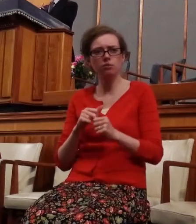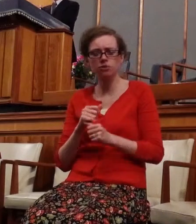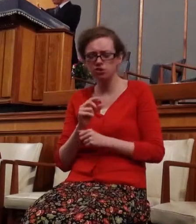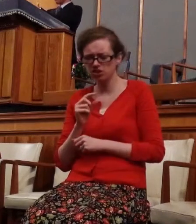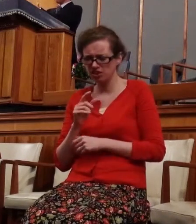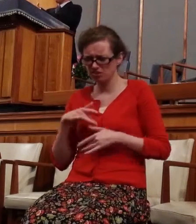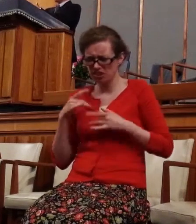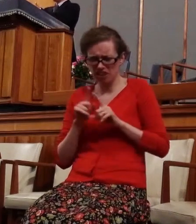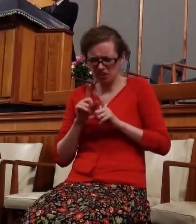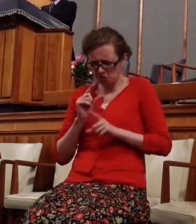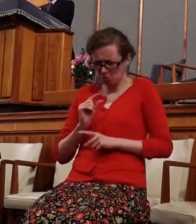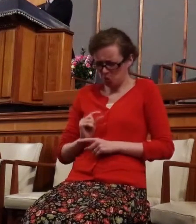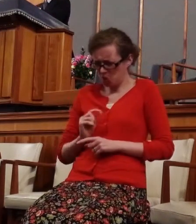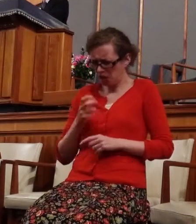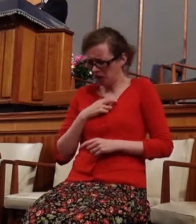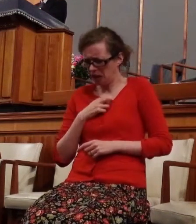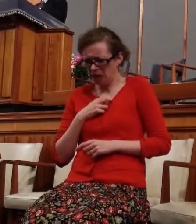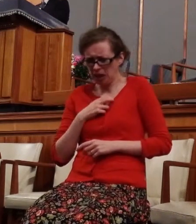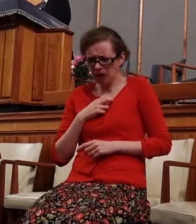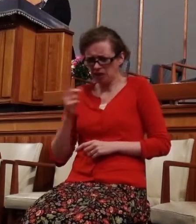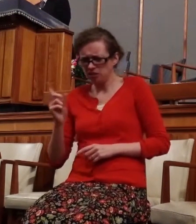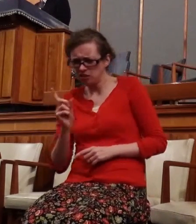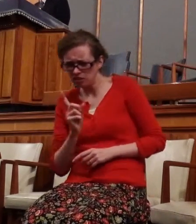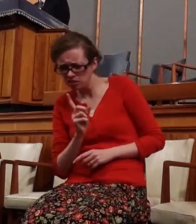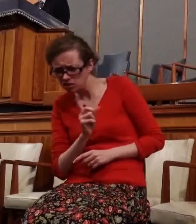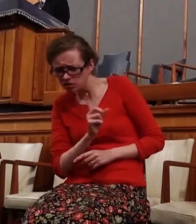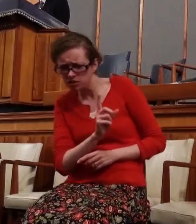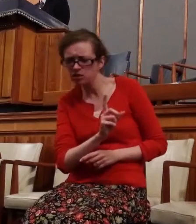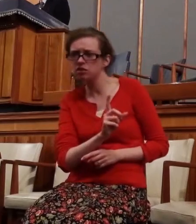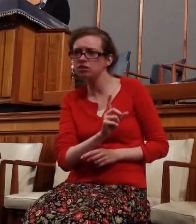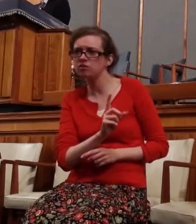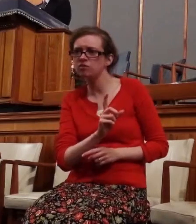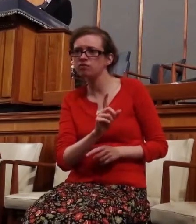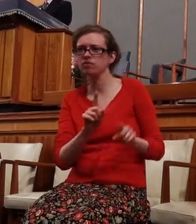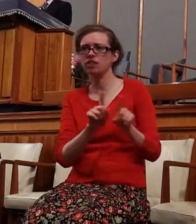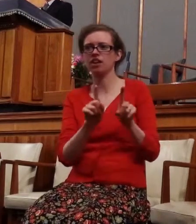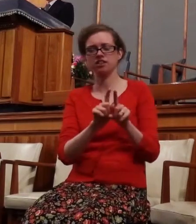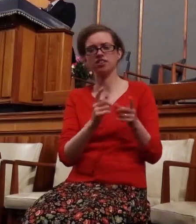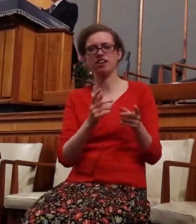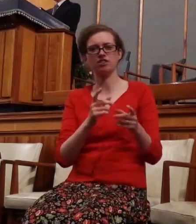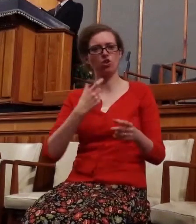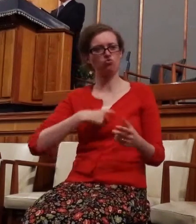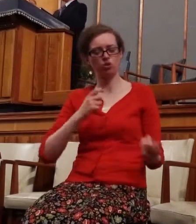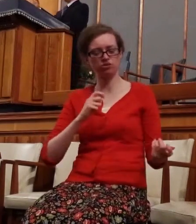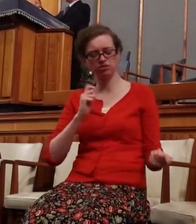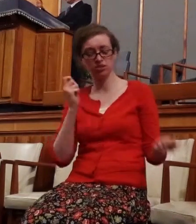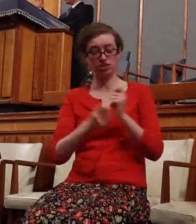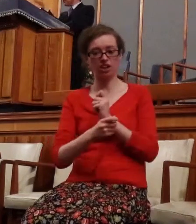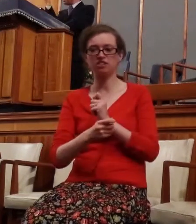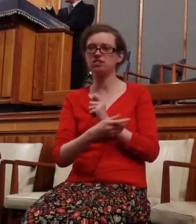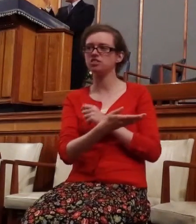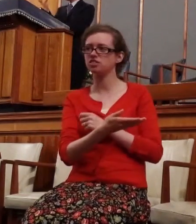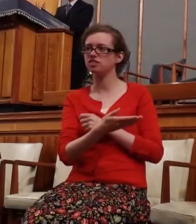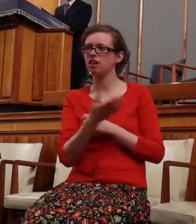man, trembling before. Actually, the boot is on the other feet now. The